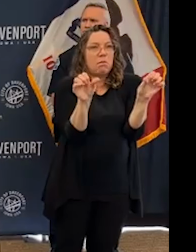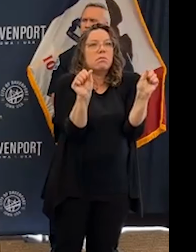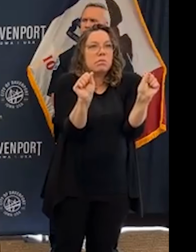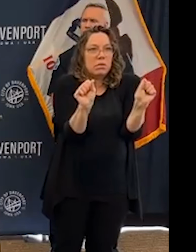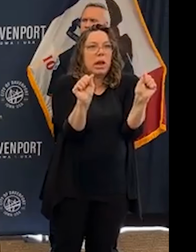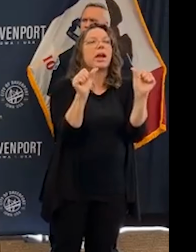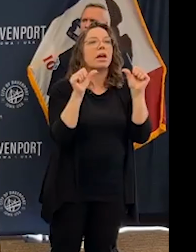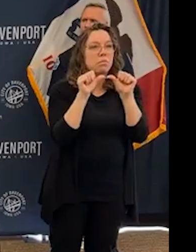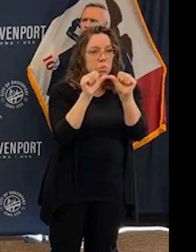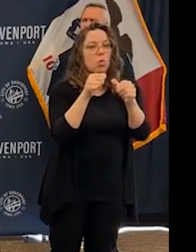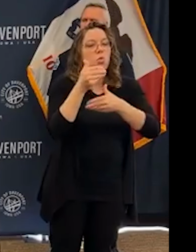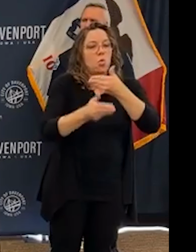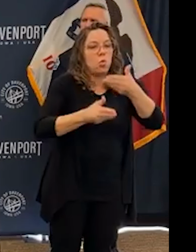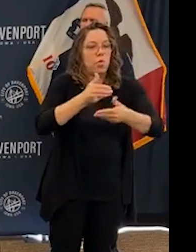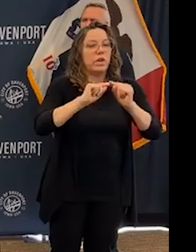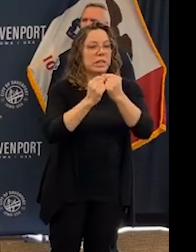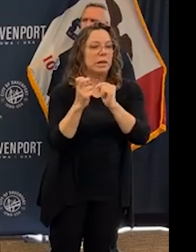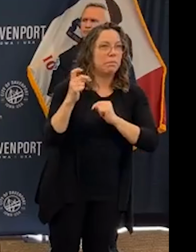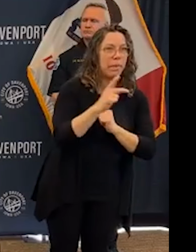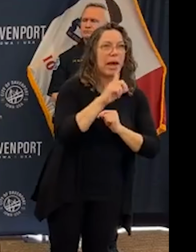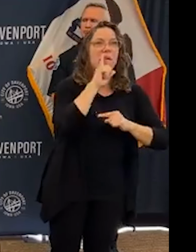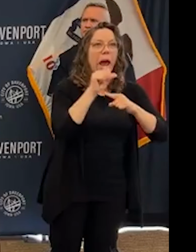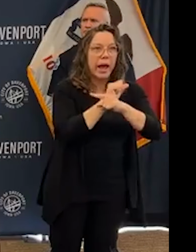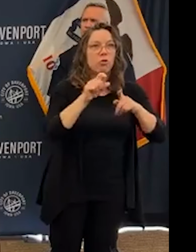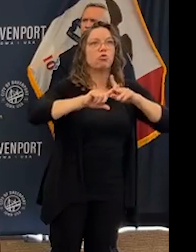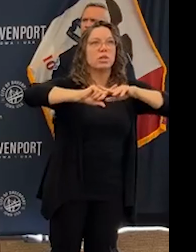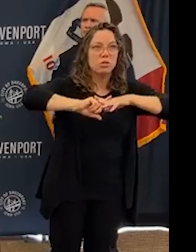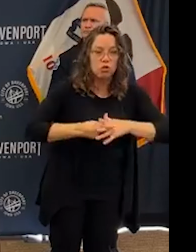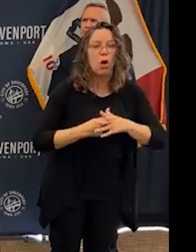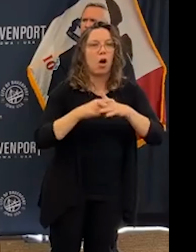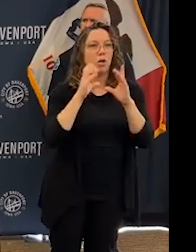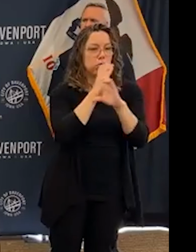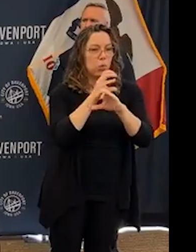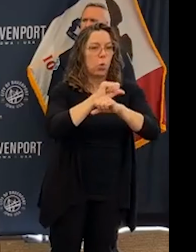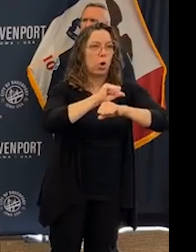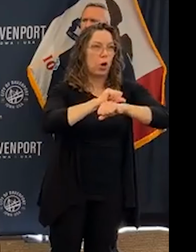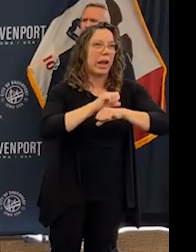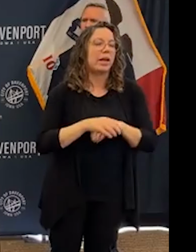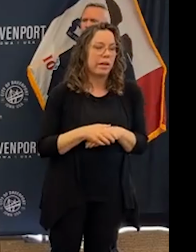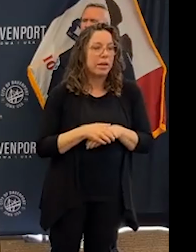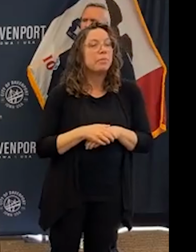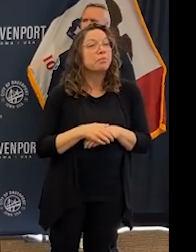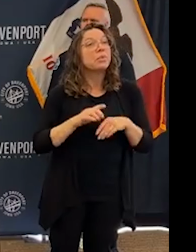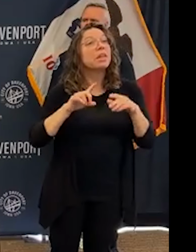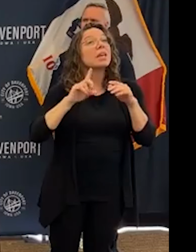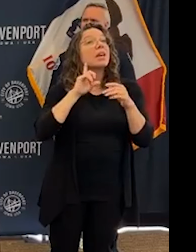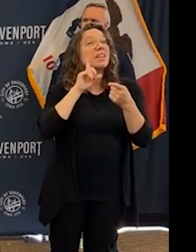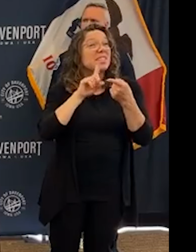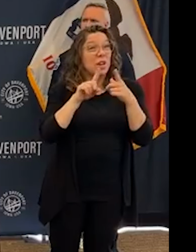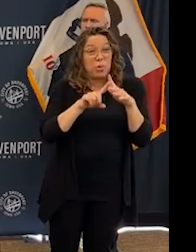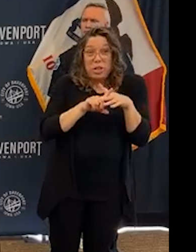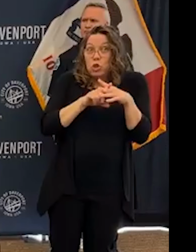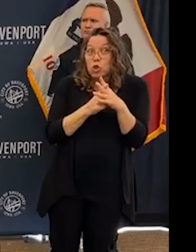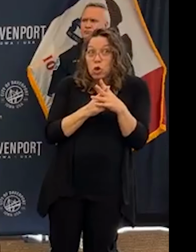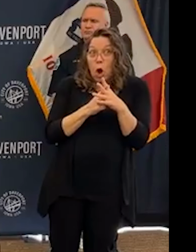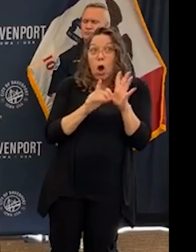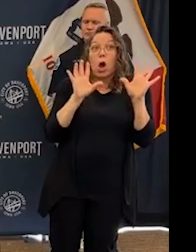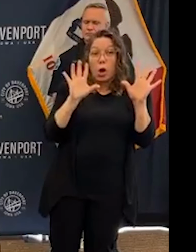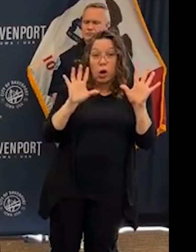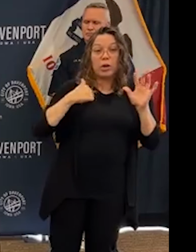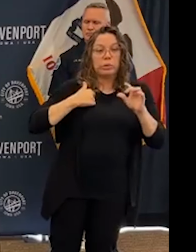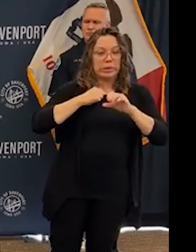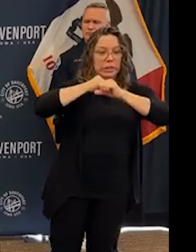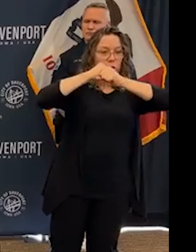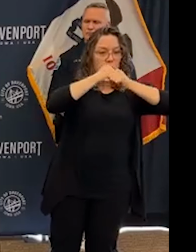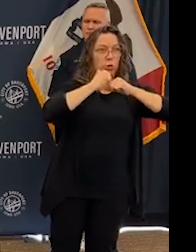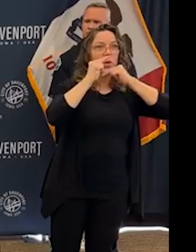forward and have their team come back to actually move forward. Until we worked on some of the pieces on our side, there wasn't much we could do with their team